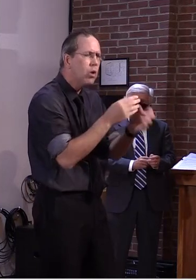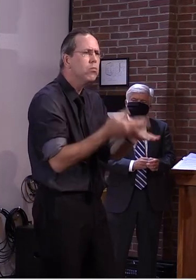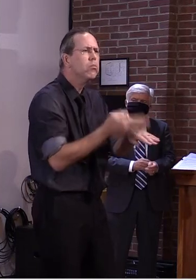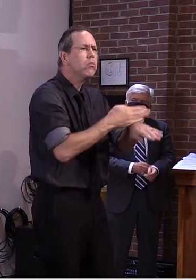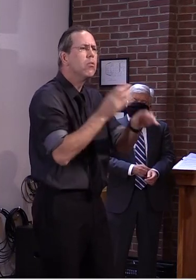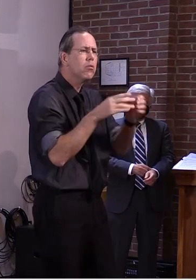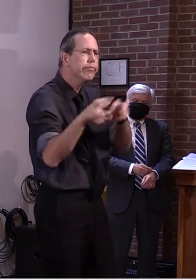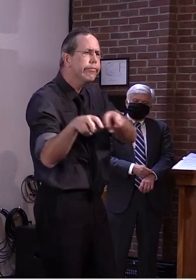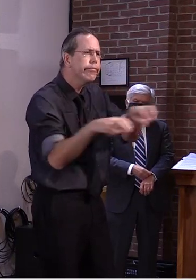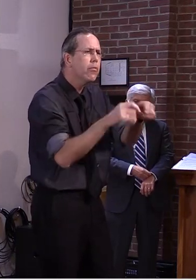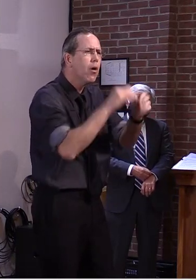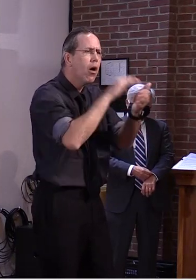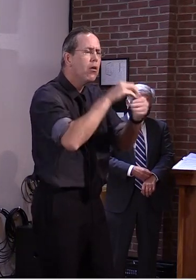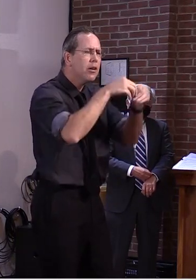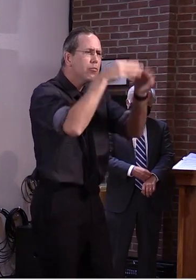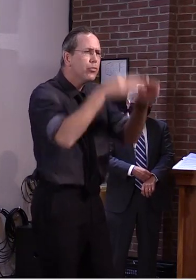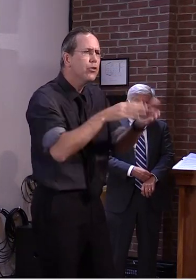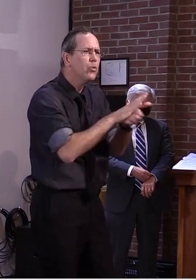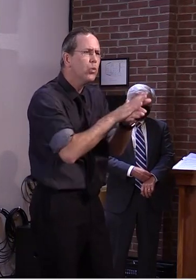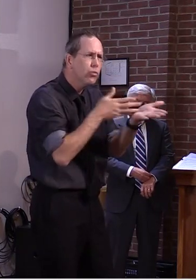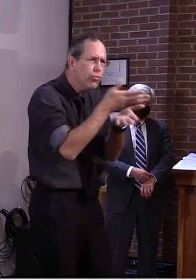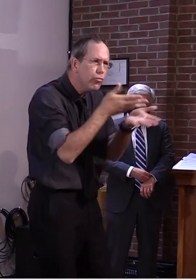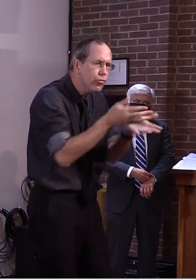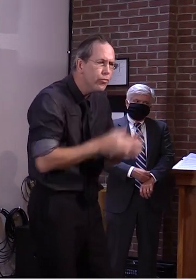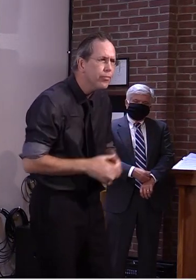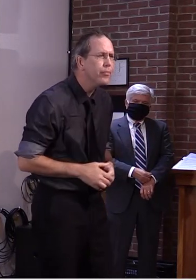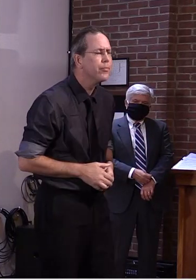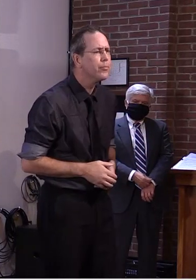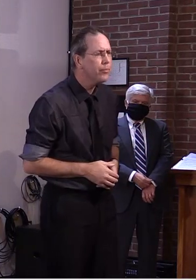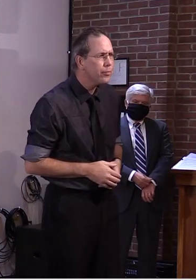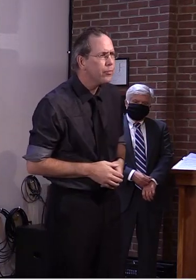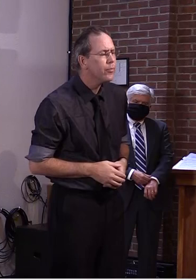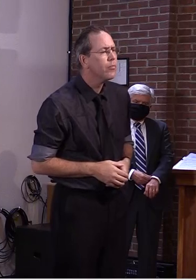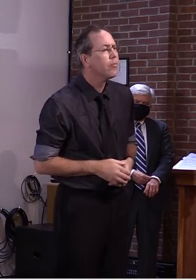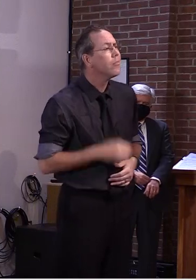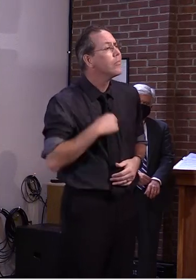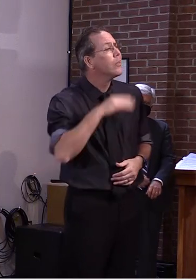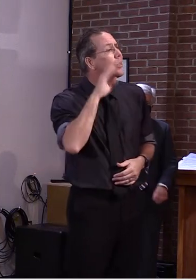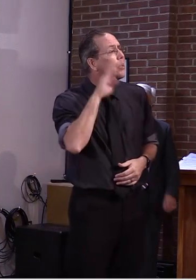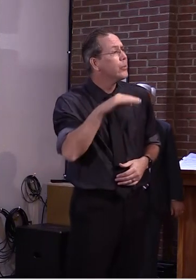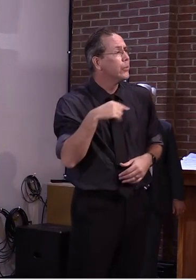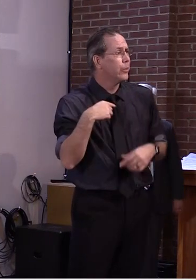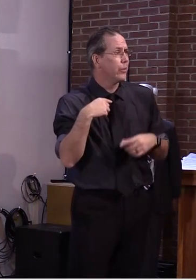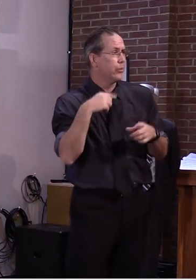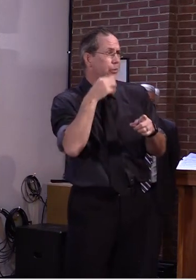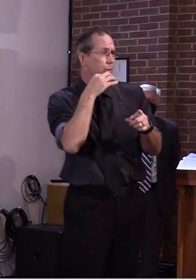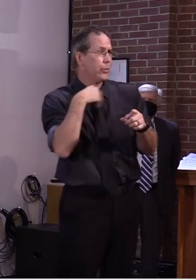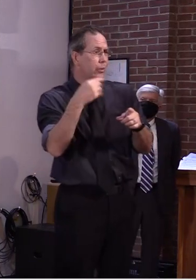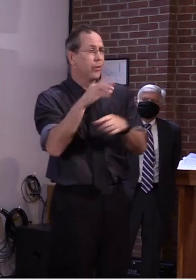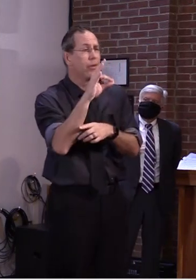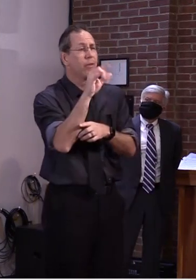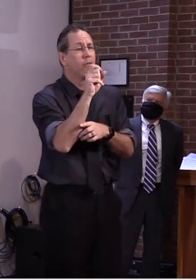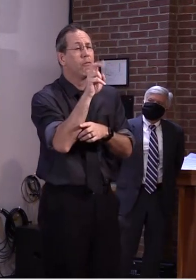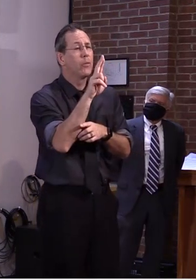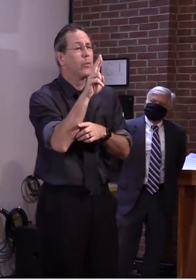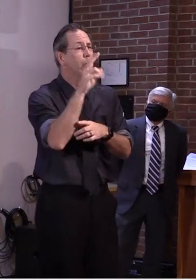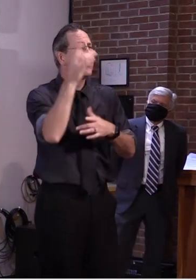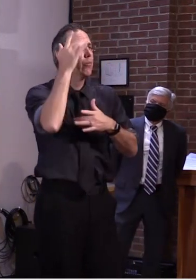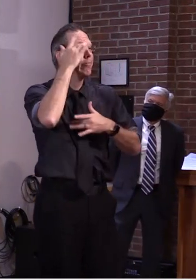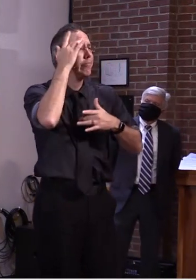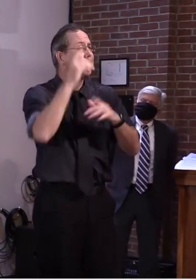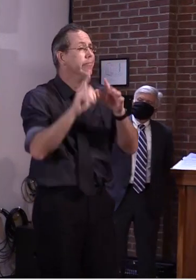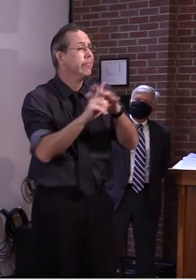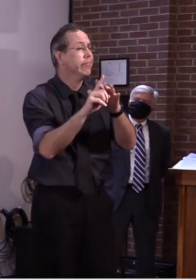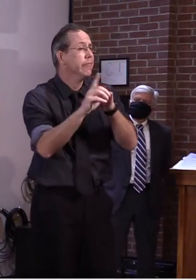3. We also know that considering the prospect of flu season and moving to more indoor schooling as temperatures get